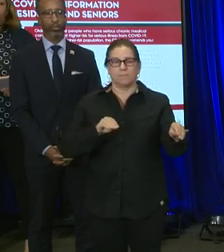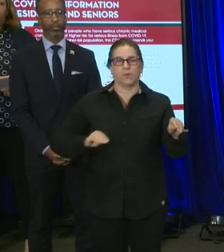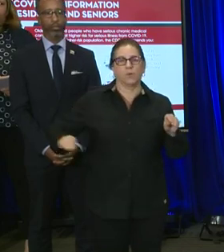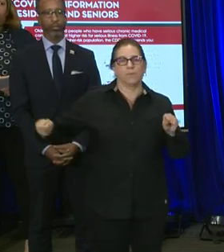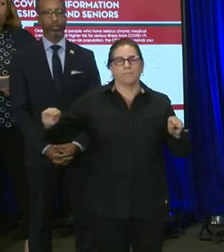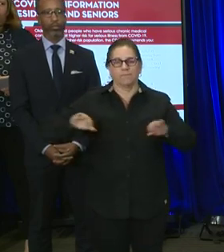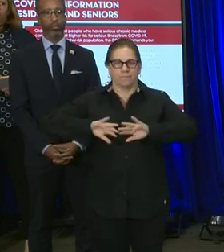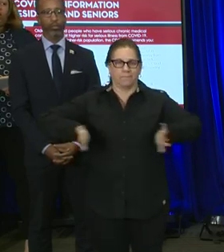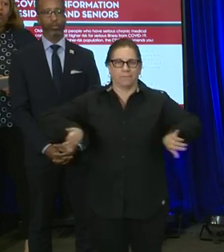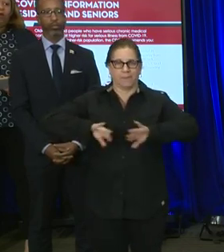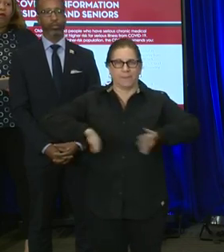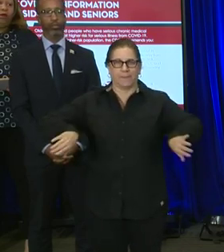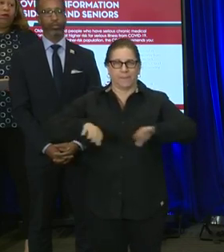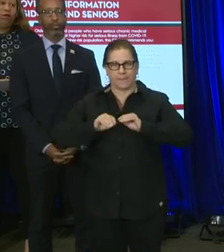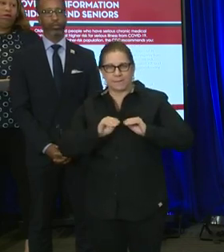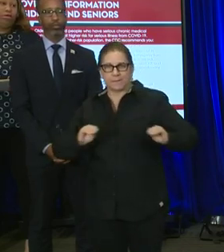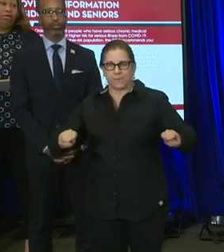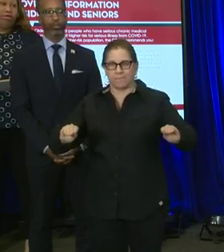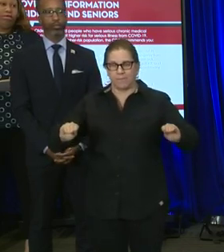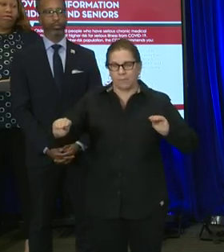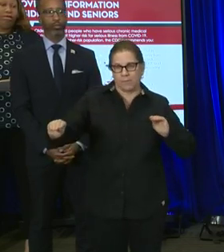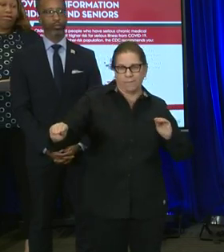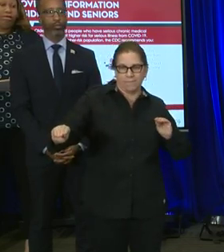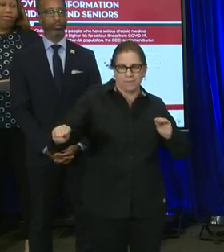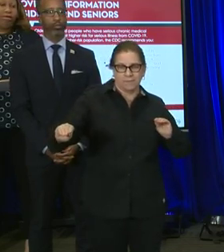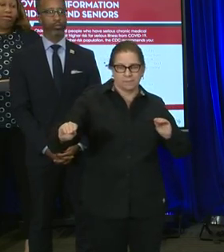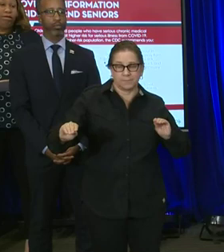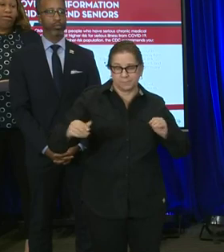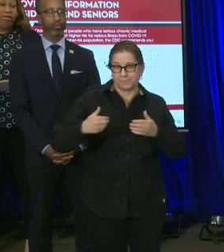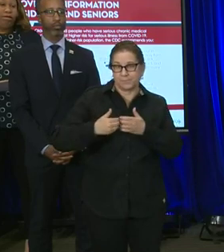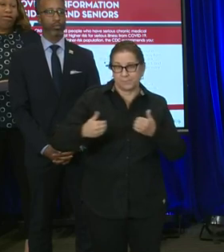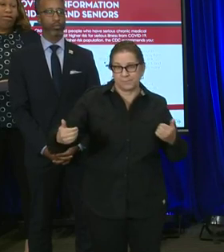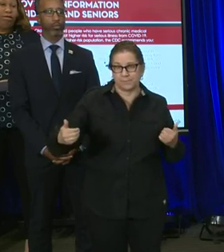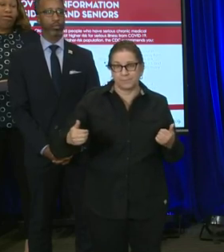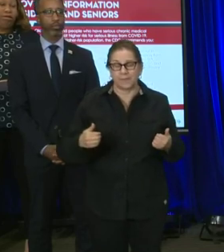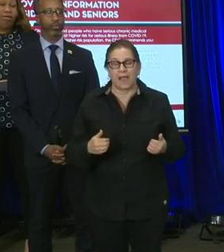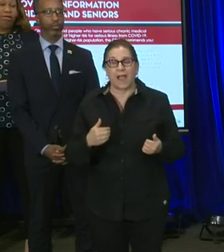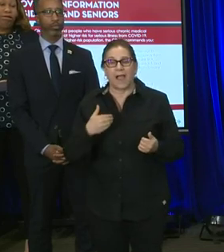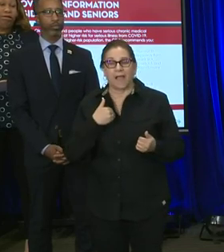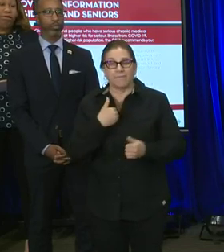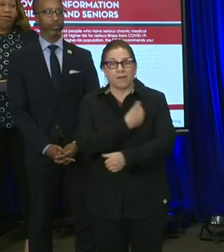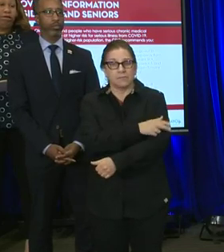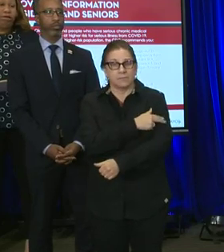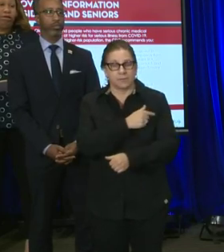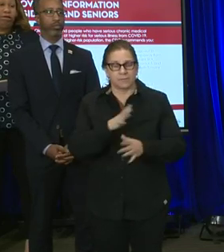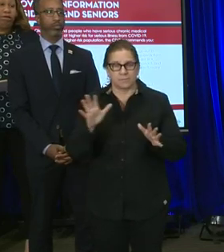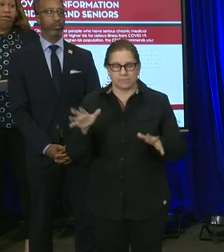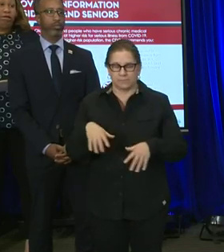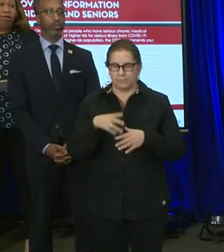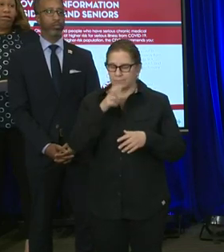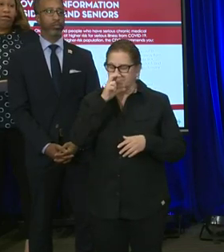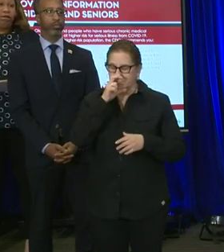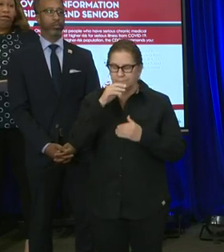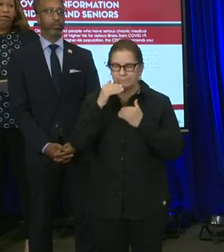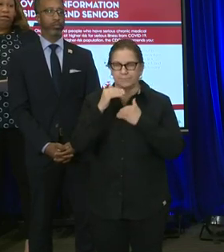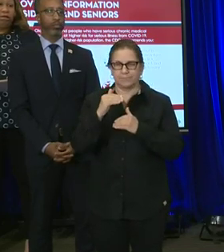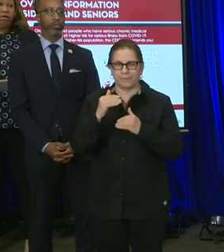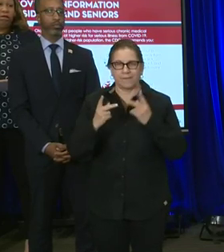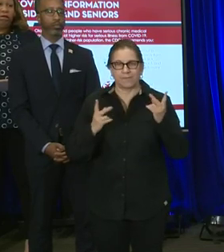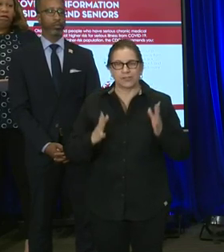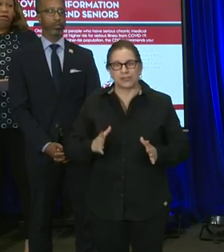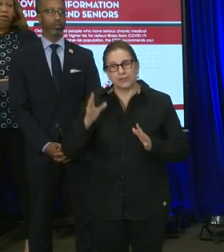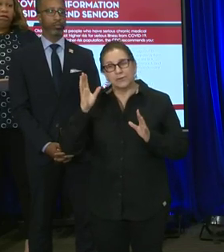in fact, all of our hospitals, have implemented visitor restriction policies. While we understand that some people may view